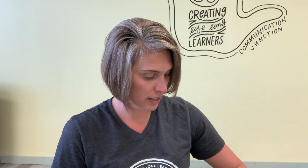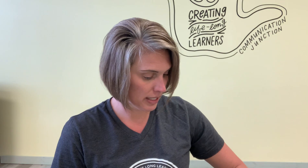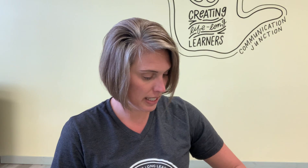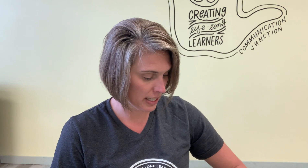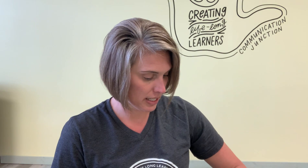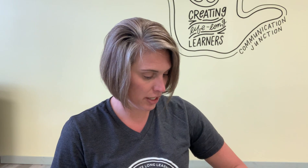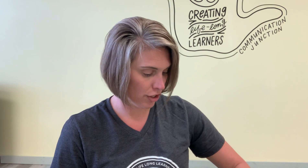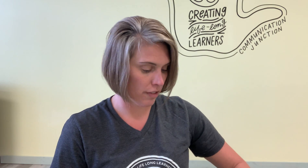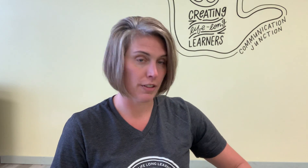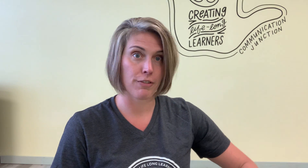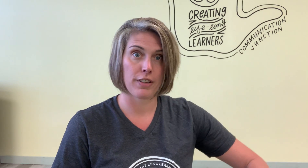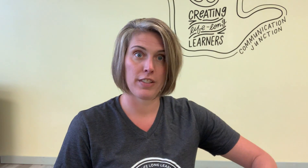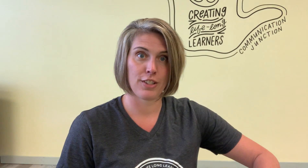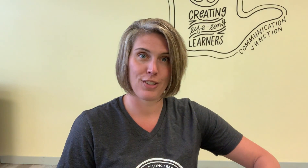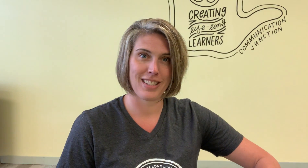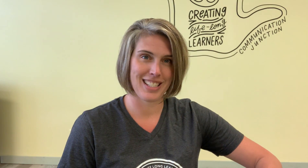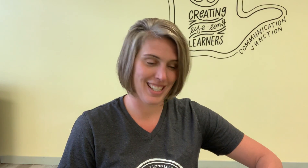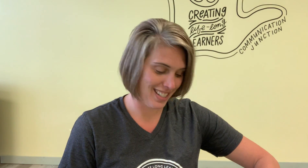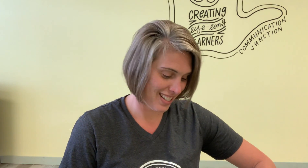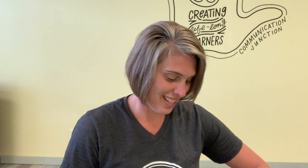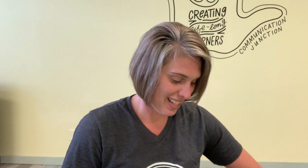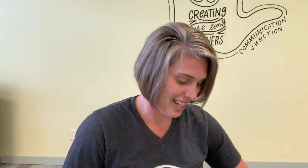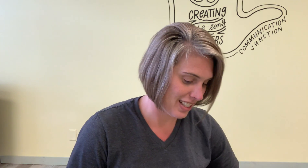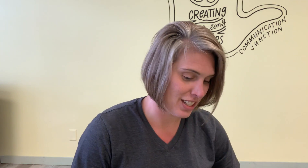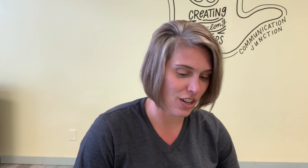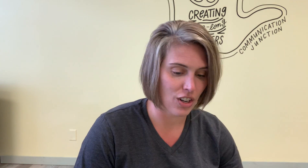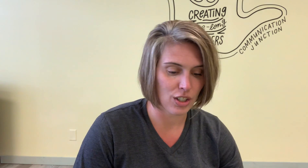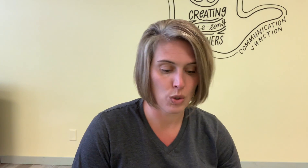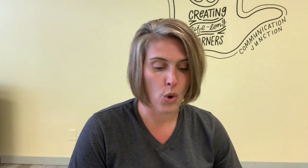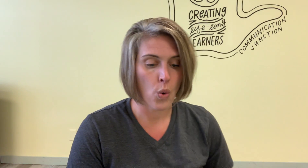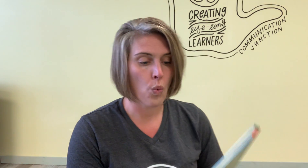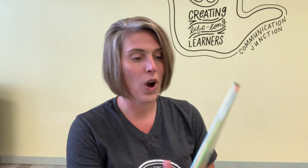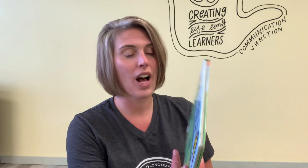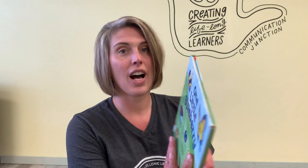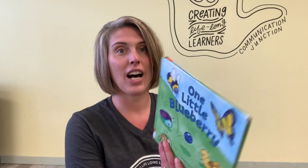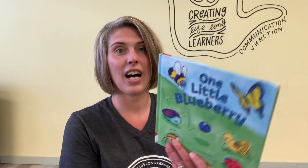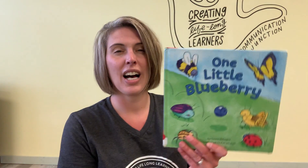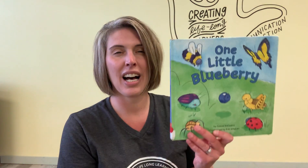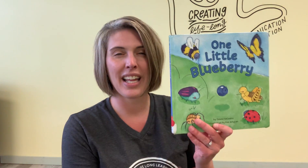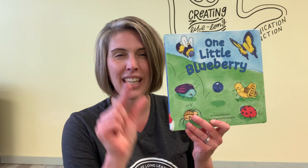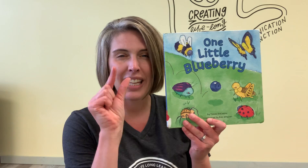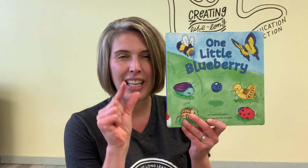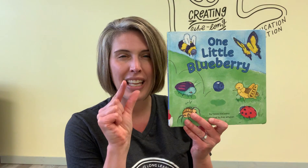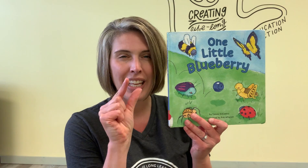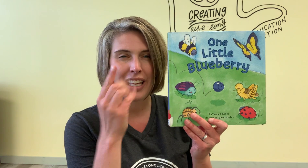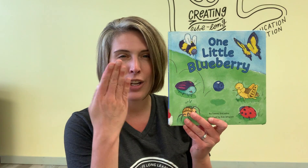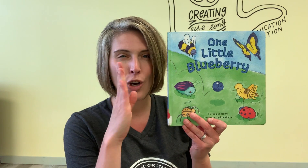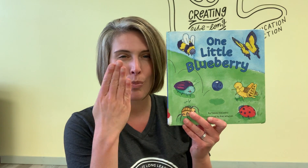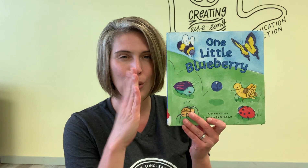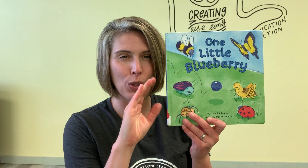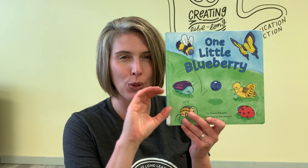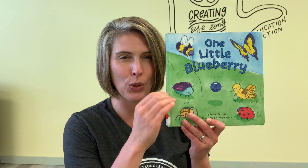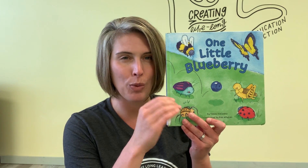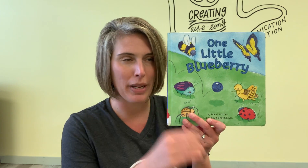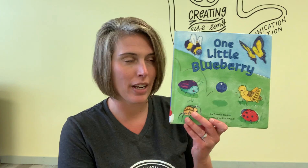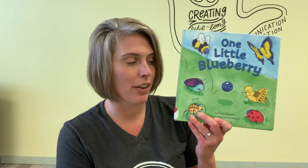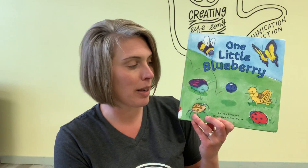let's take the sticker off the front of it so you can see it. It's called One Little Blueberry